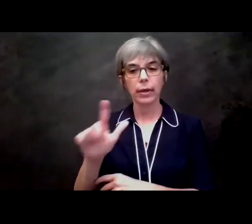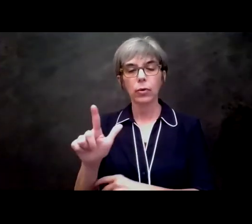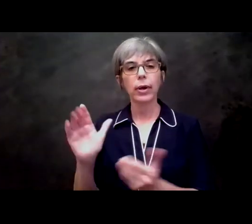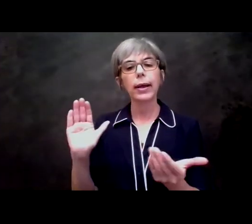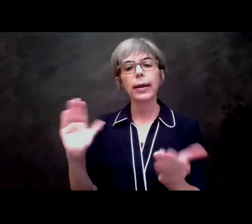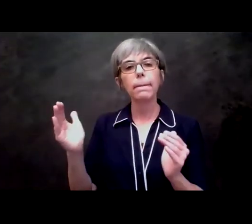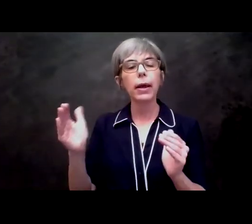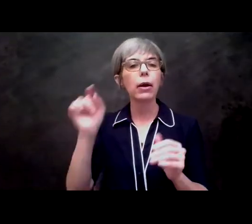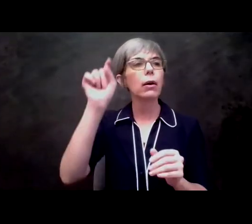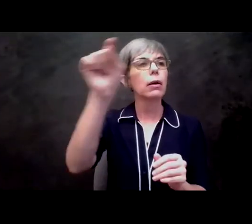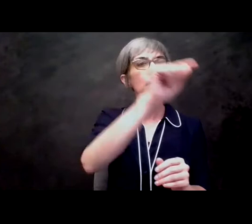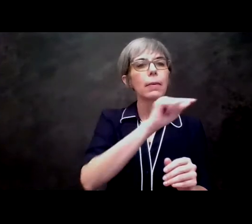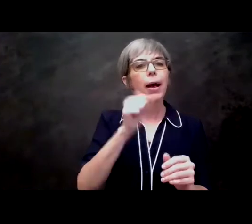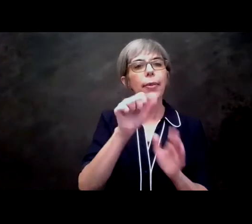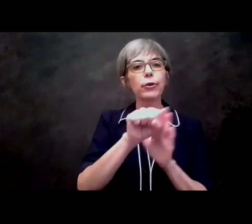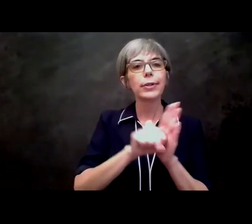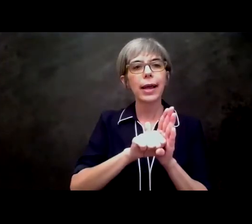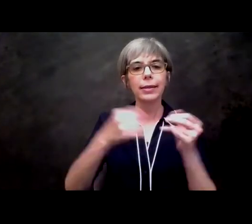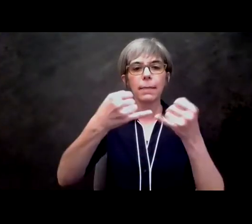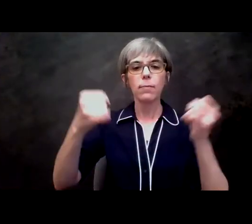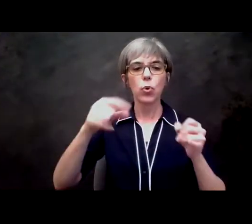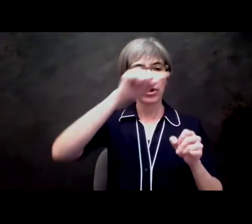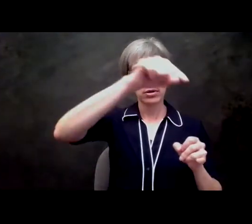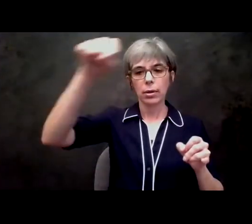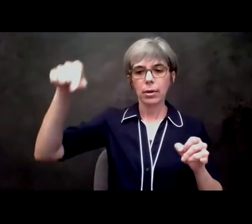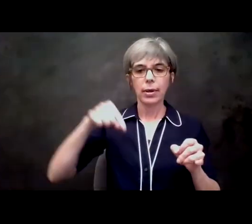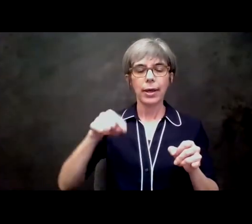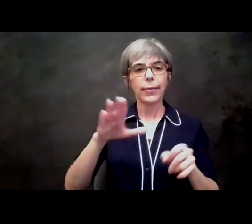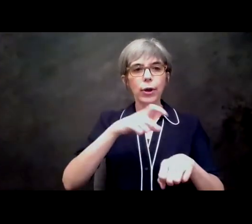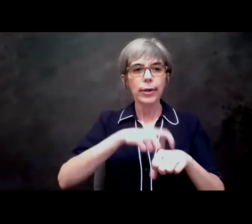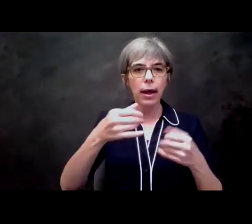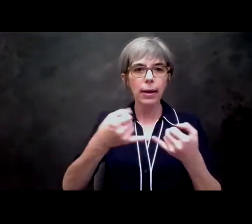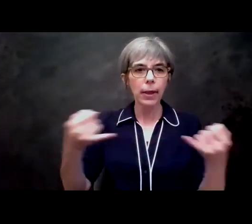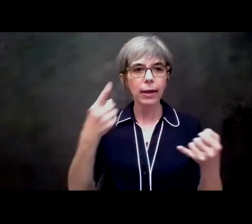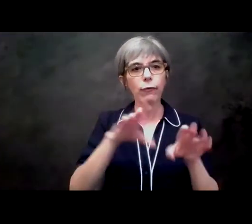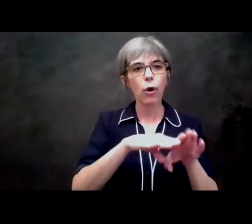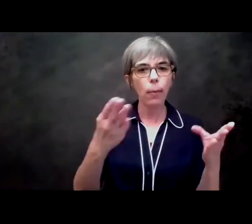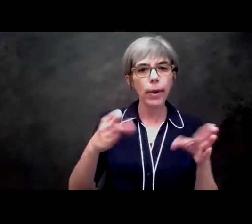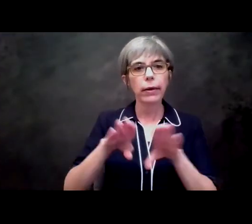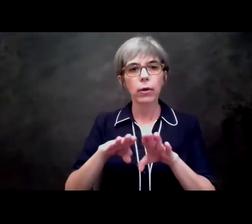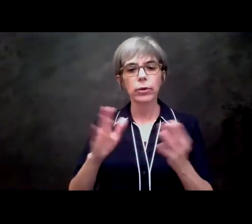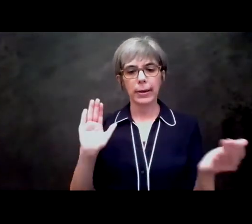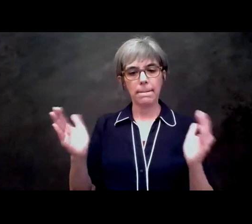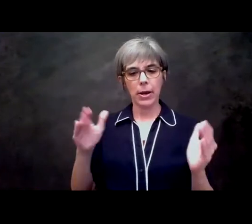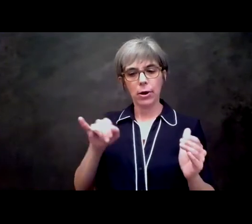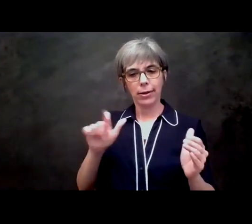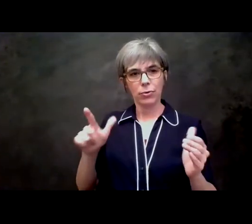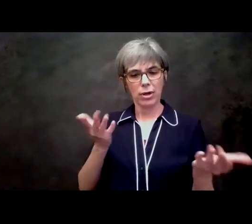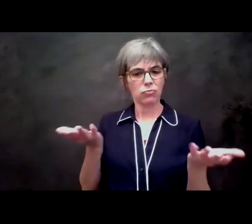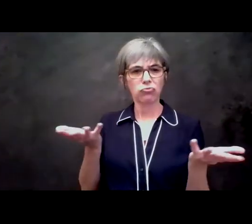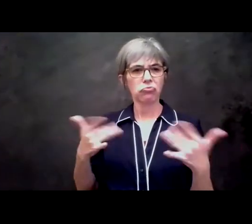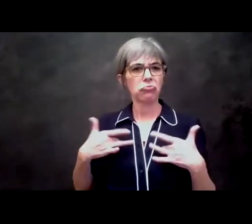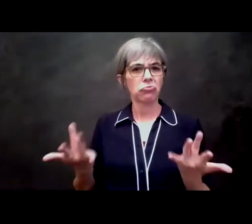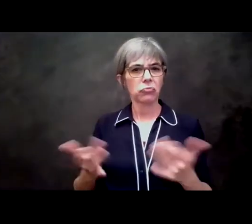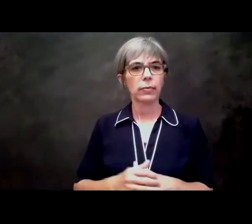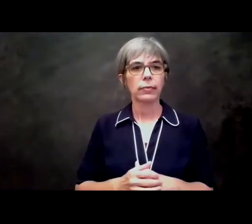regions that border other states that have different timelines for closing and reopening in comparison to Illinois? Yeah, so